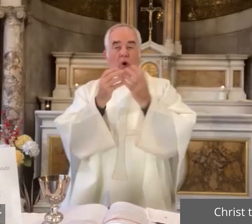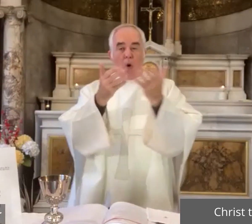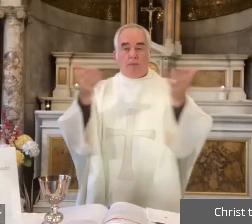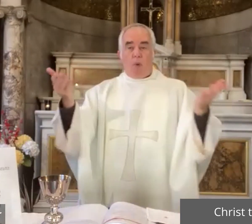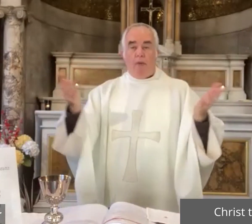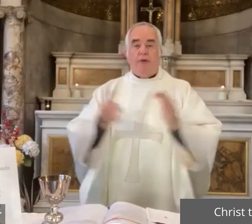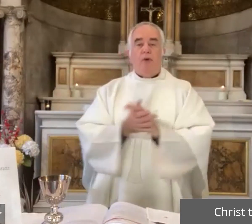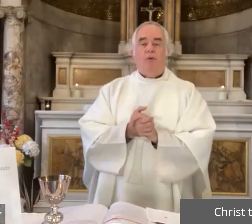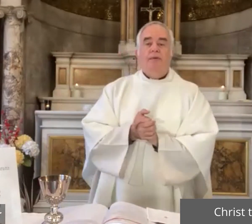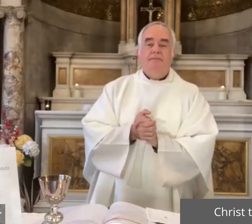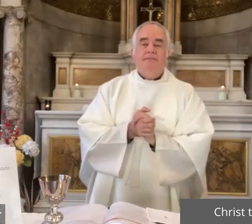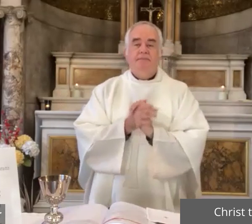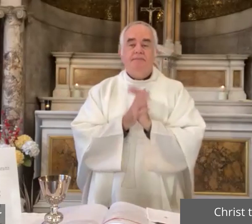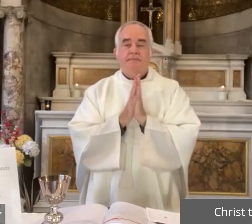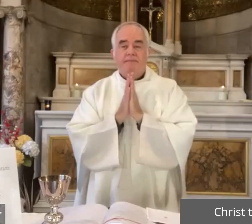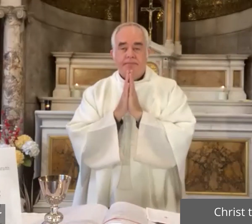The Lord be with you.